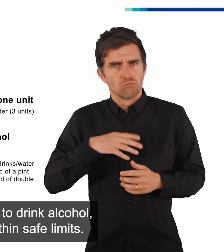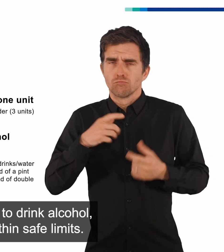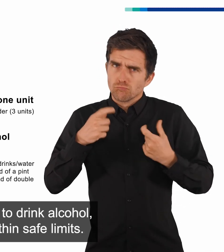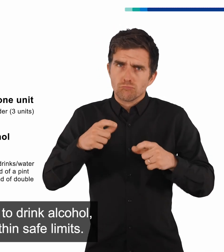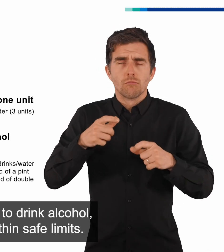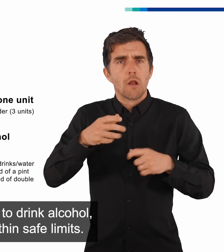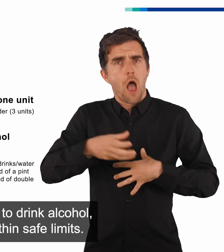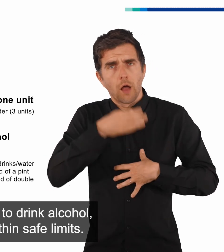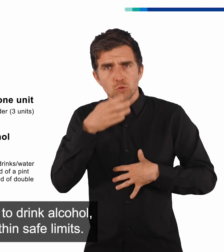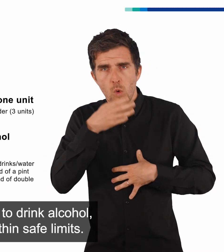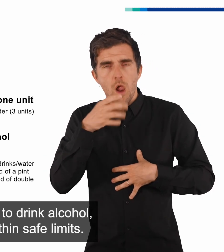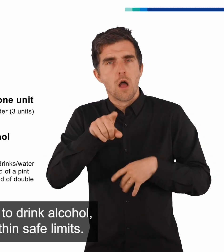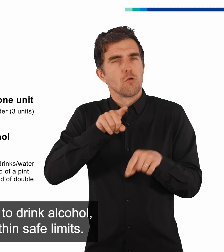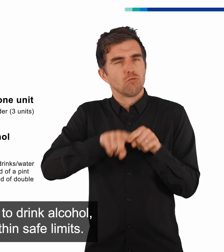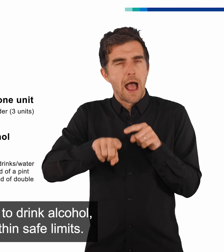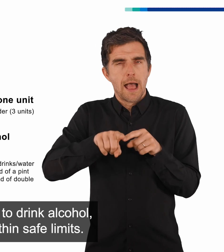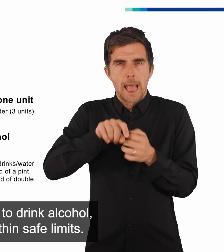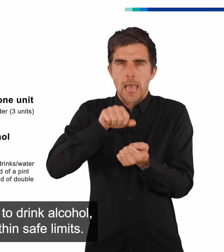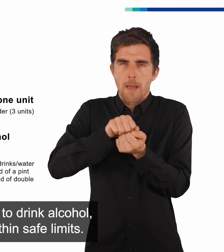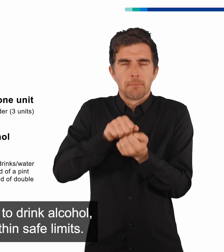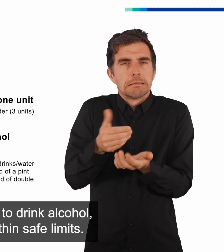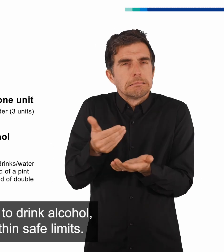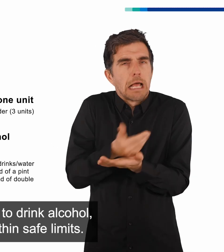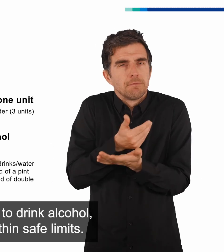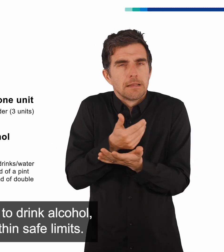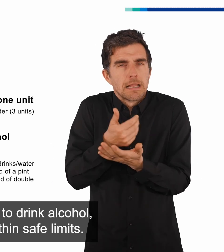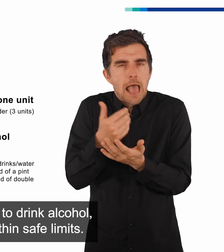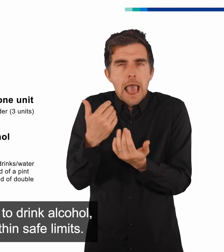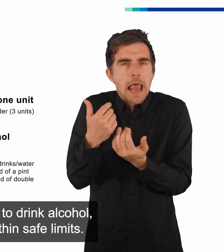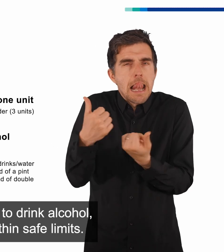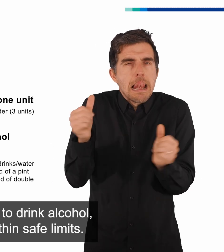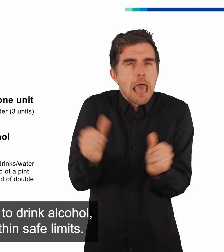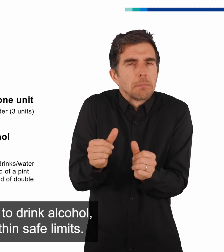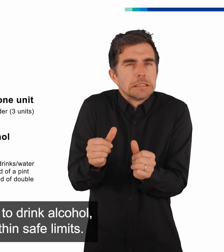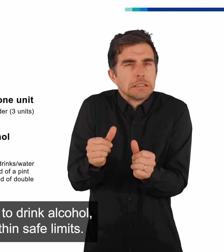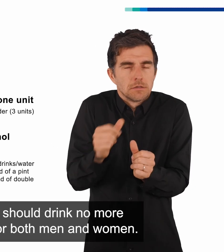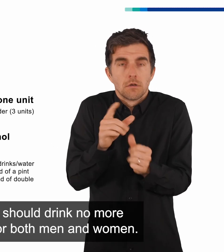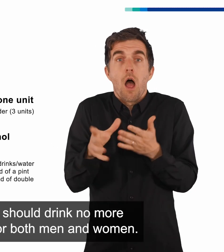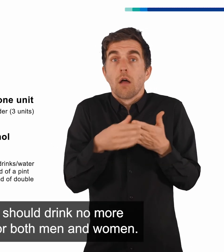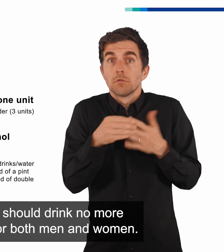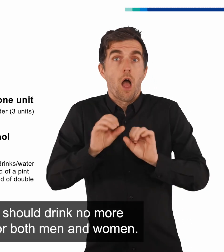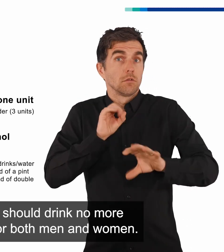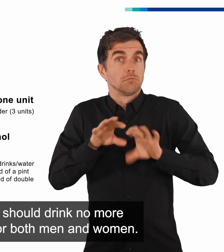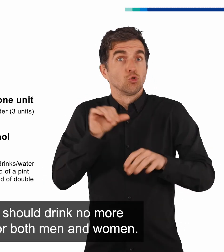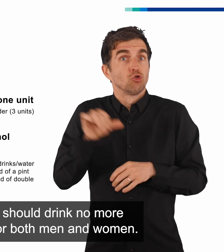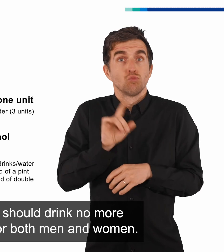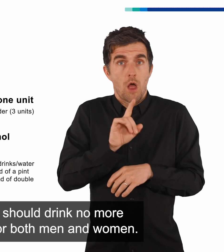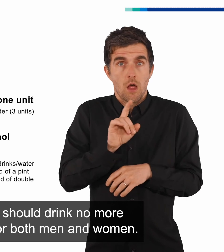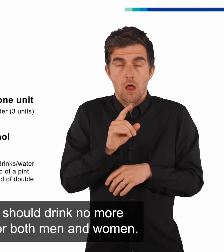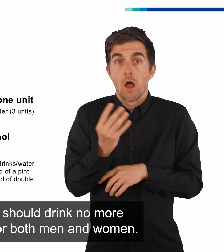Guidelines advise you should drink no more than 14 units per week for both men and women. A single unit of alcohol is